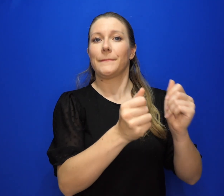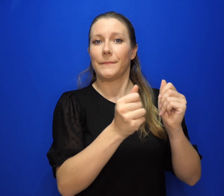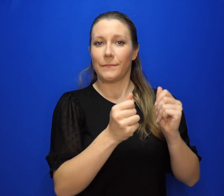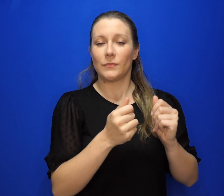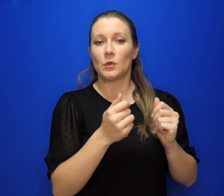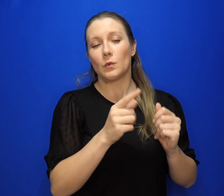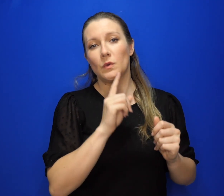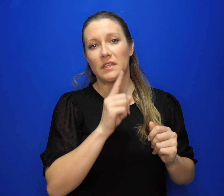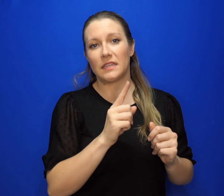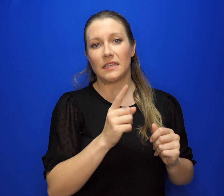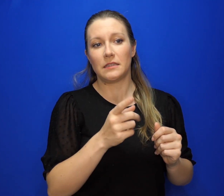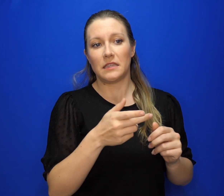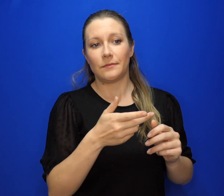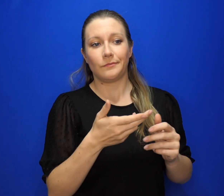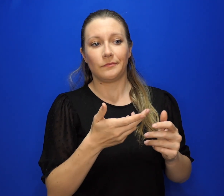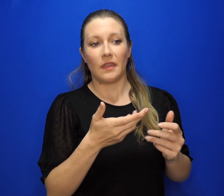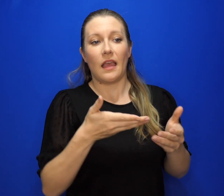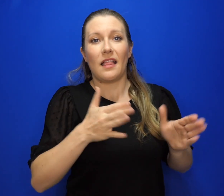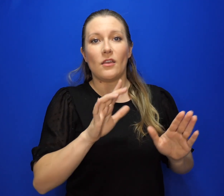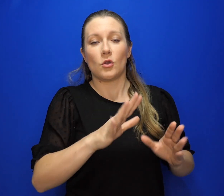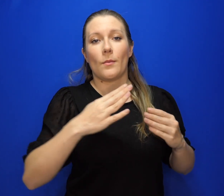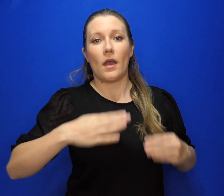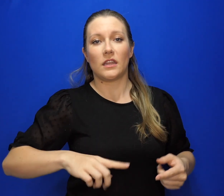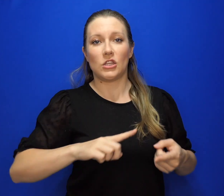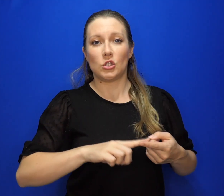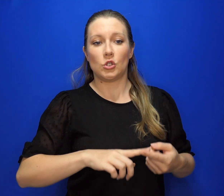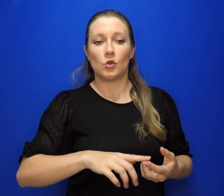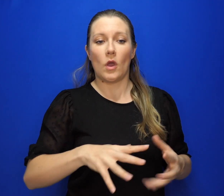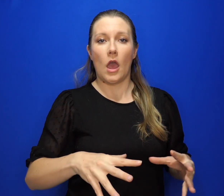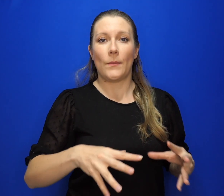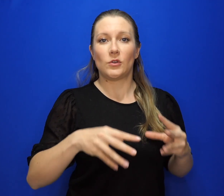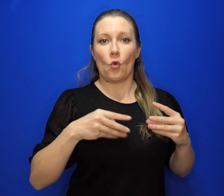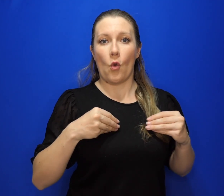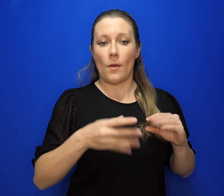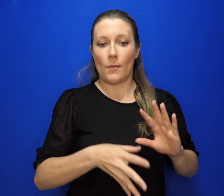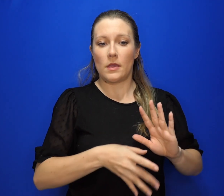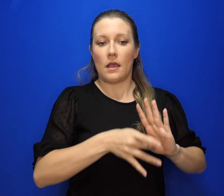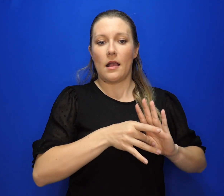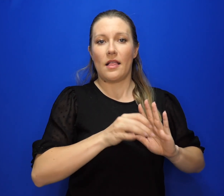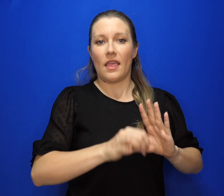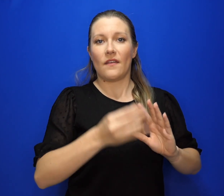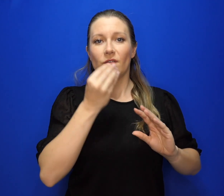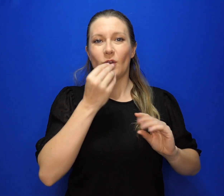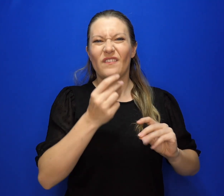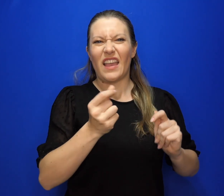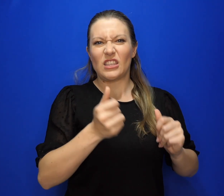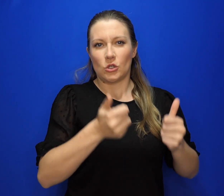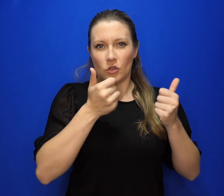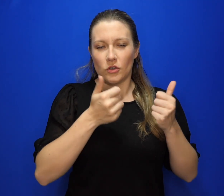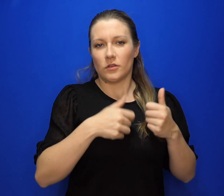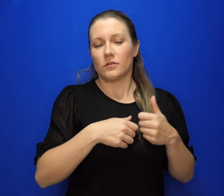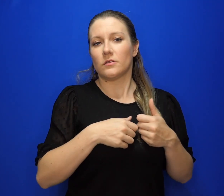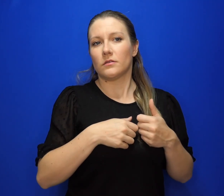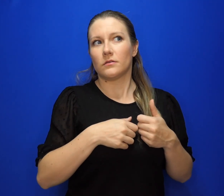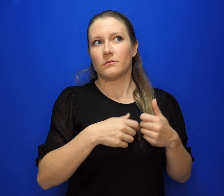digestively absorb that food or that carbohydrate, especially faster, so that you get a little bit quicker